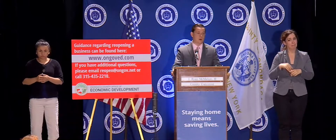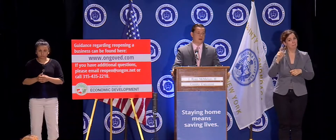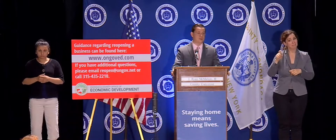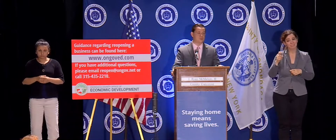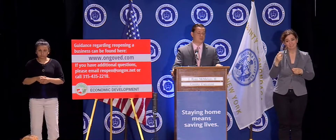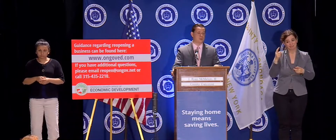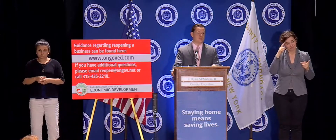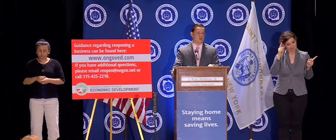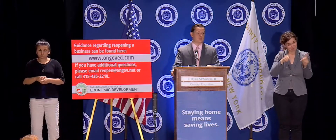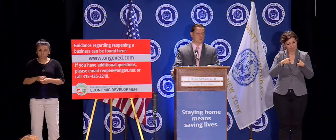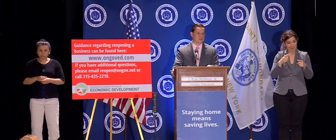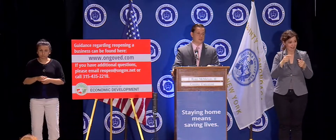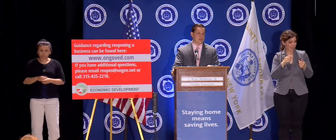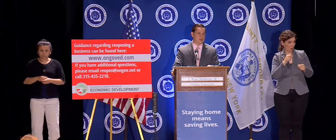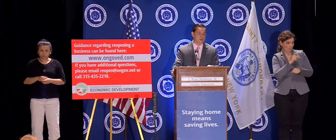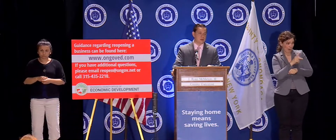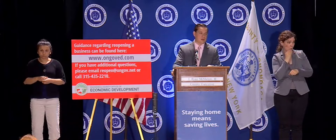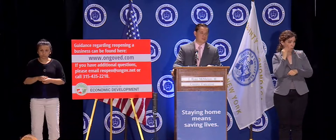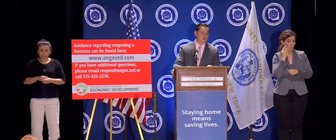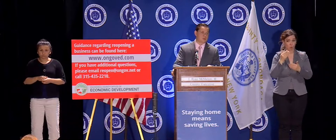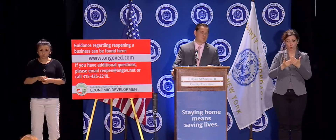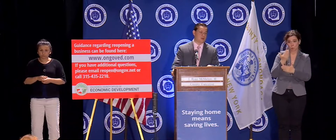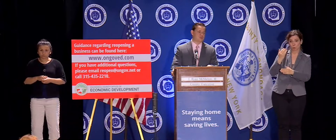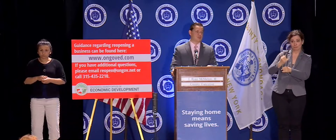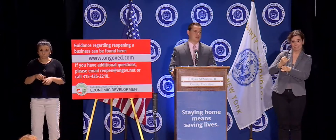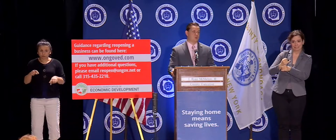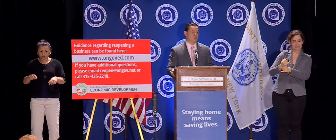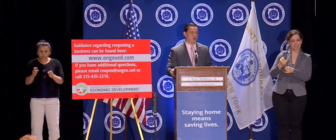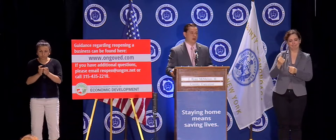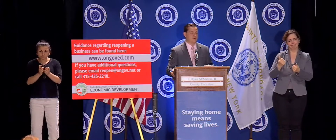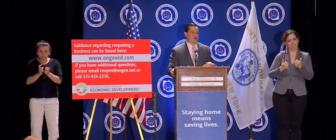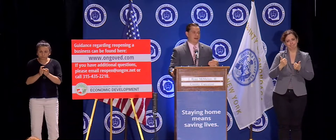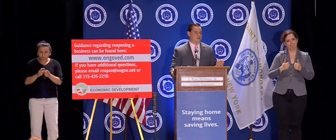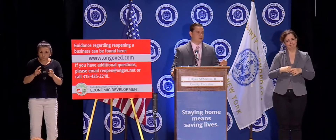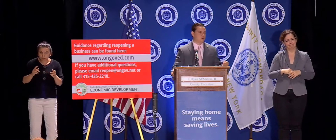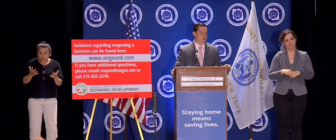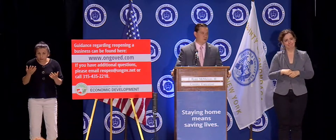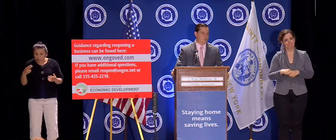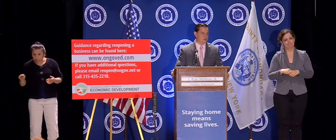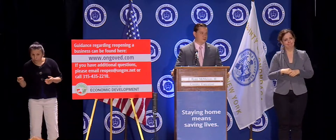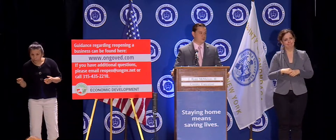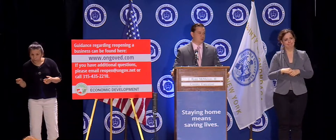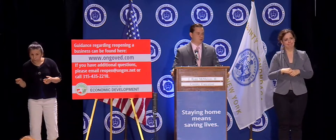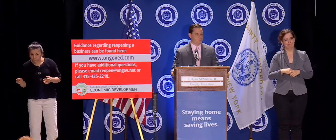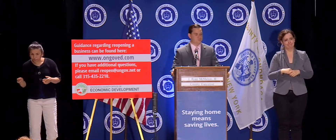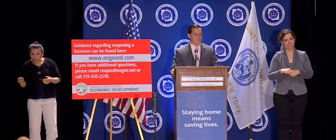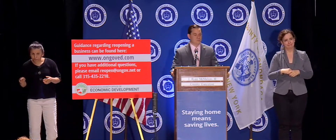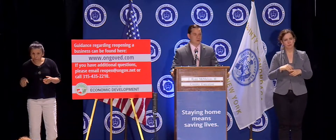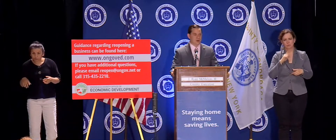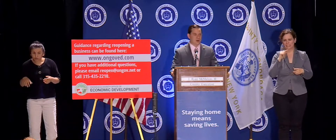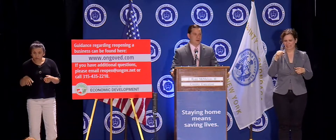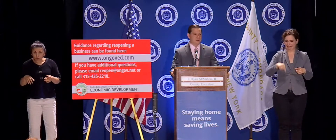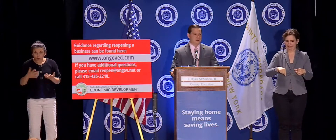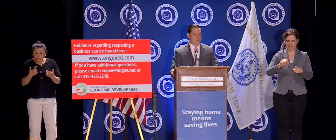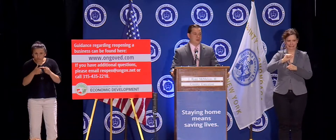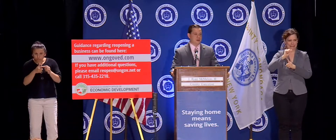Then we went into some of the things we're seeing and some of the questions that we don't have good answers for the business community.